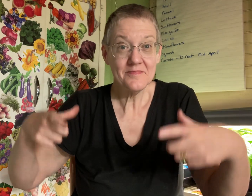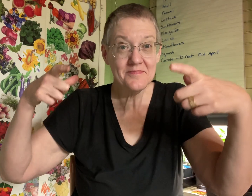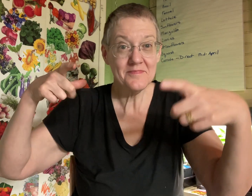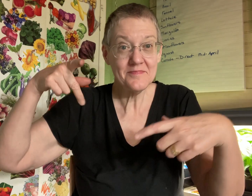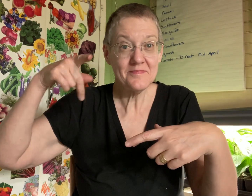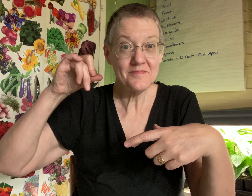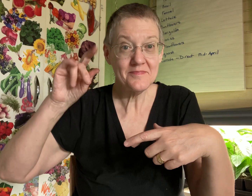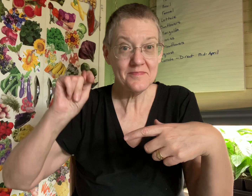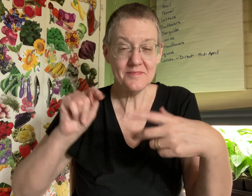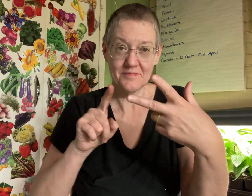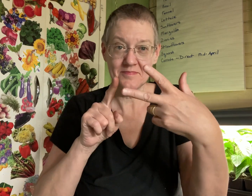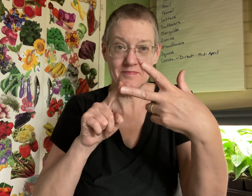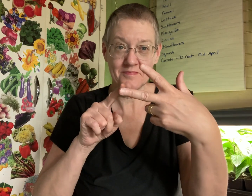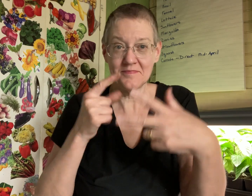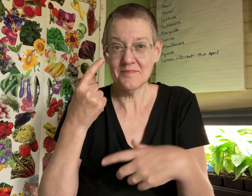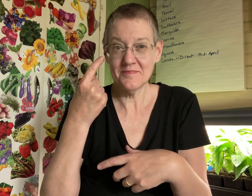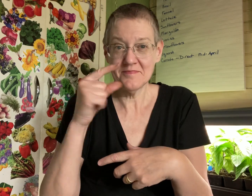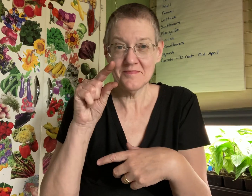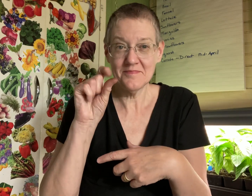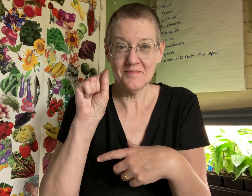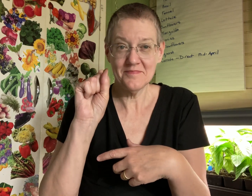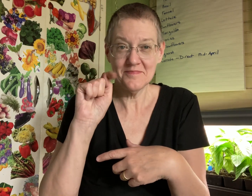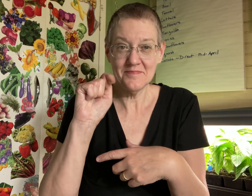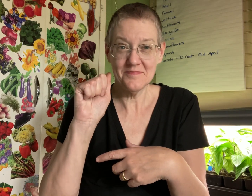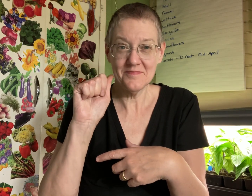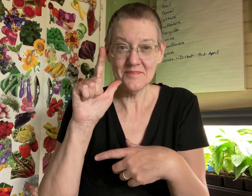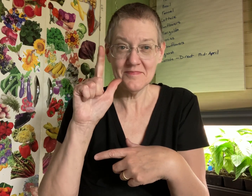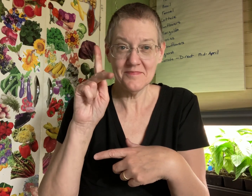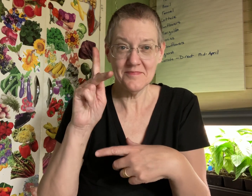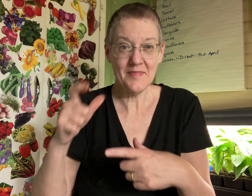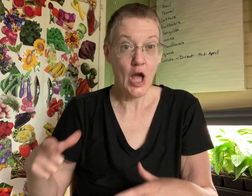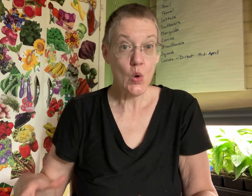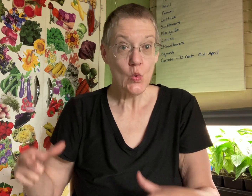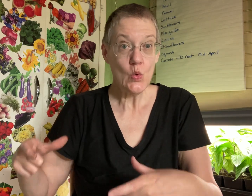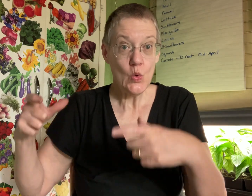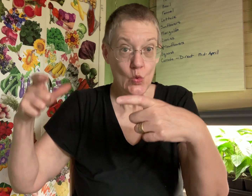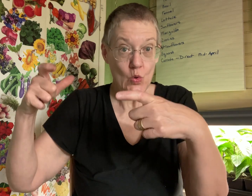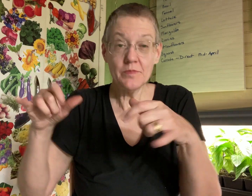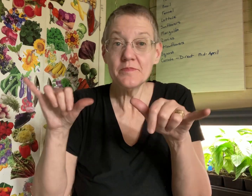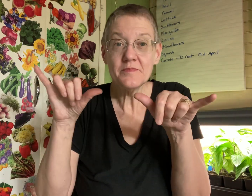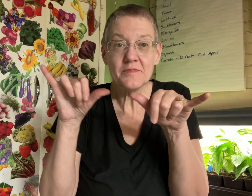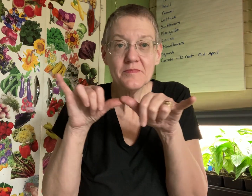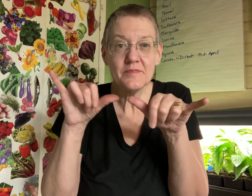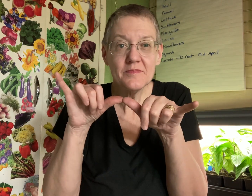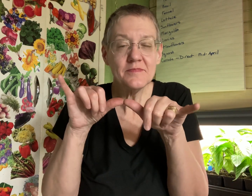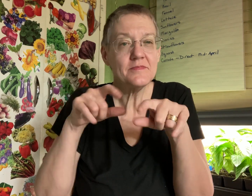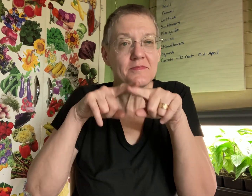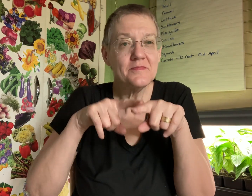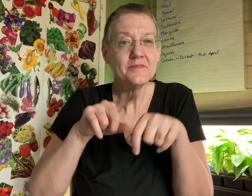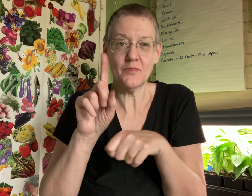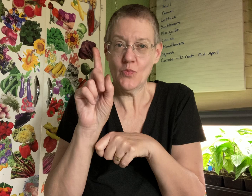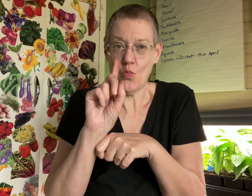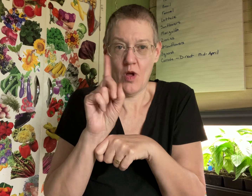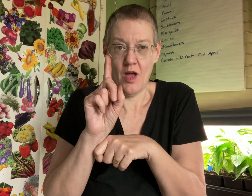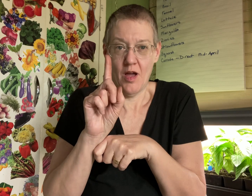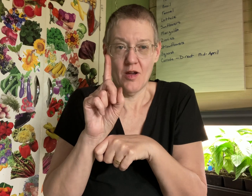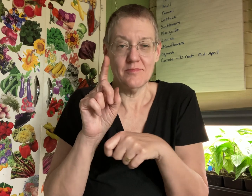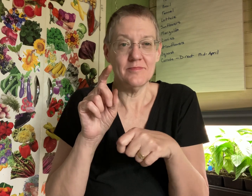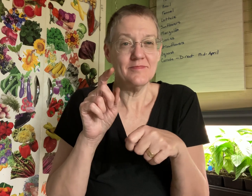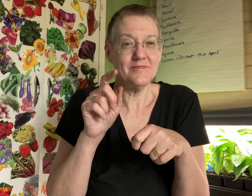in some big pots on the porch, and into our green stalk planters. Now, the size they grow